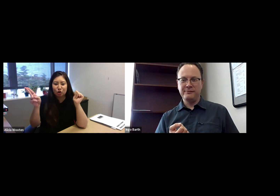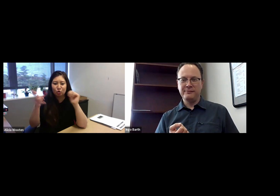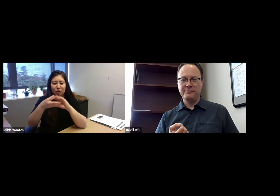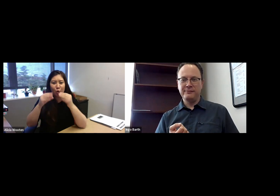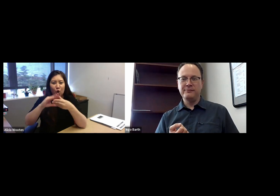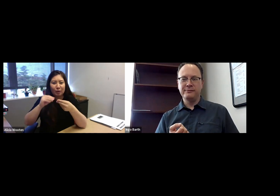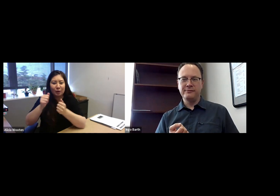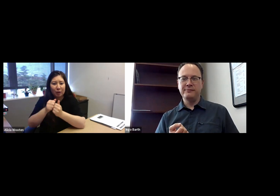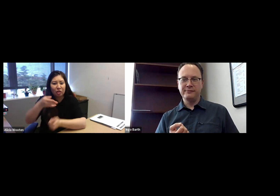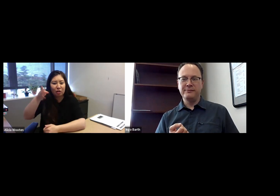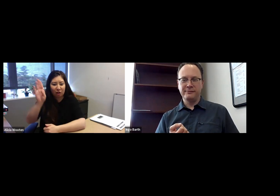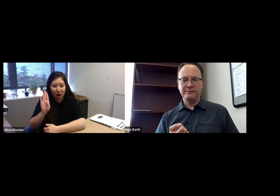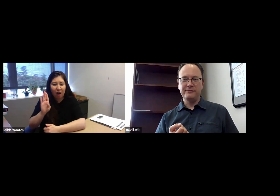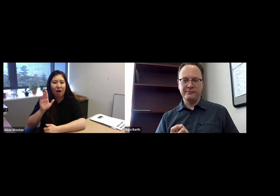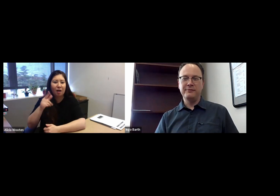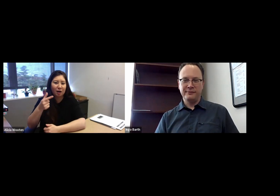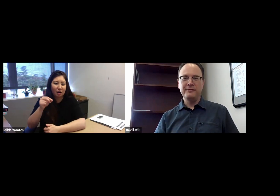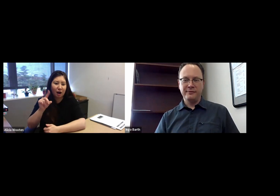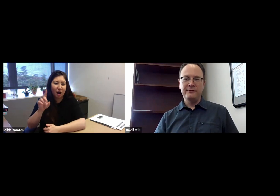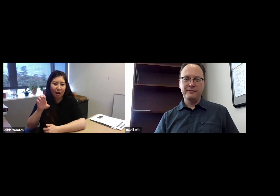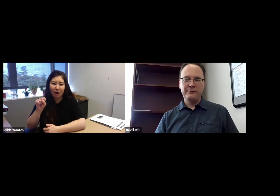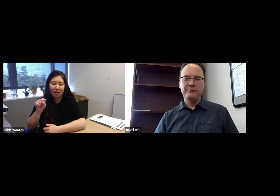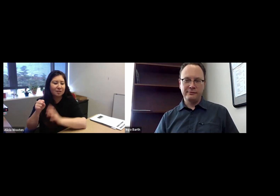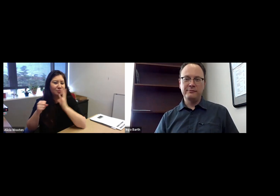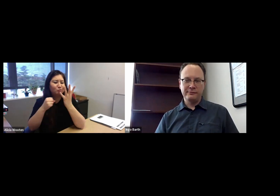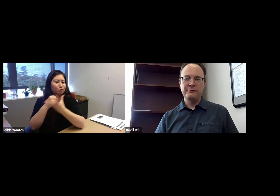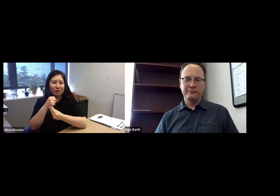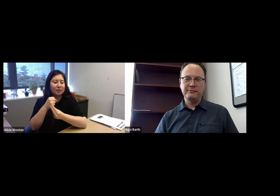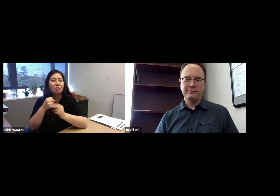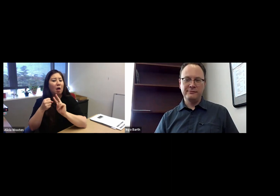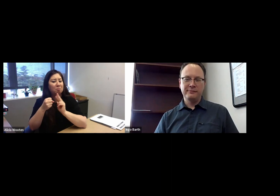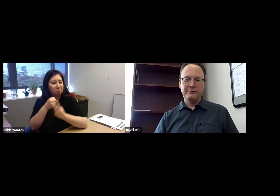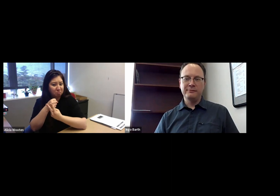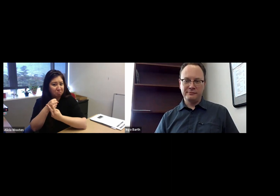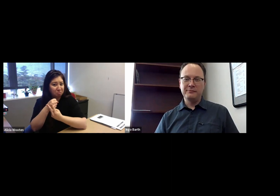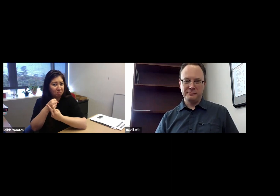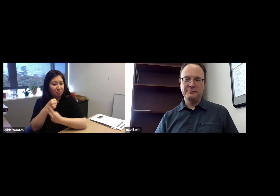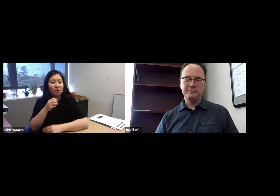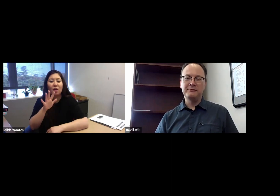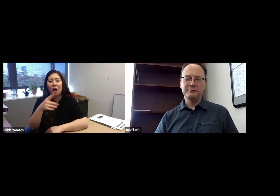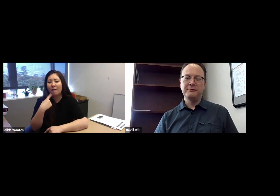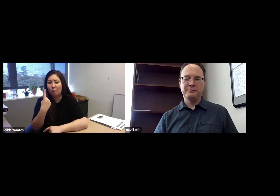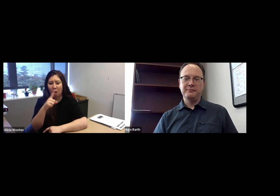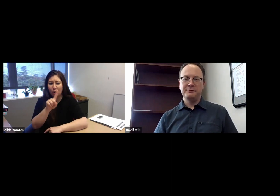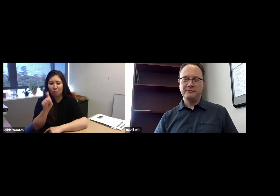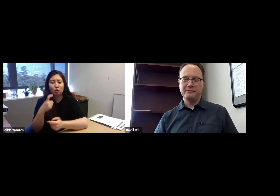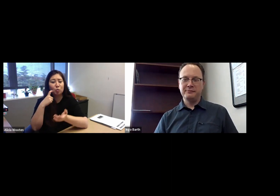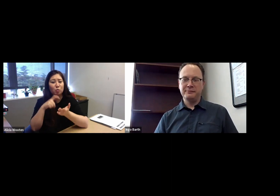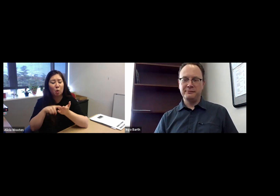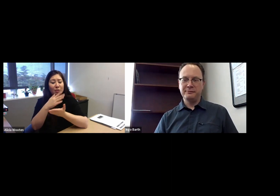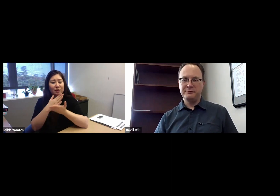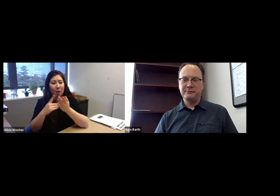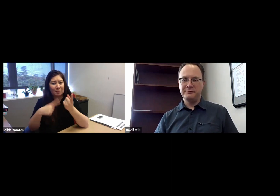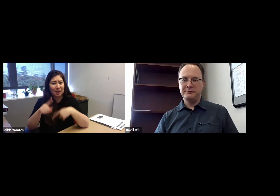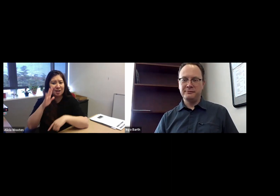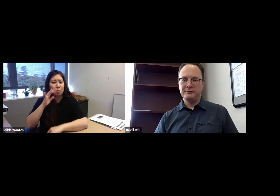So it used to be, you used to sign Venus like beautiful, like the Greek god was beautiful, but